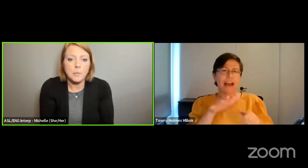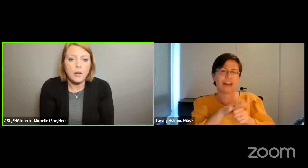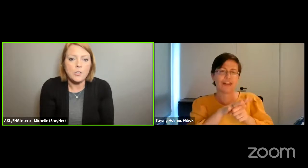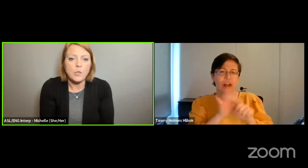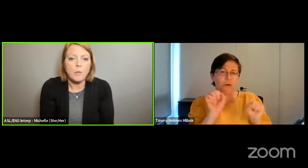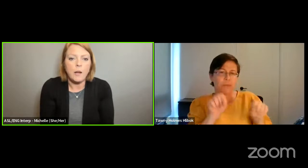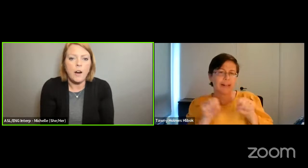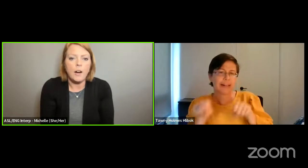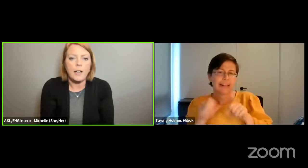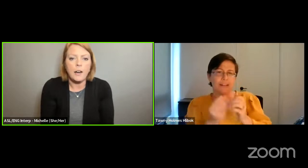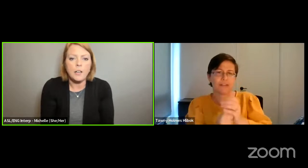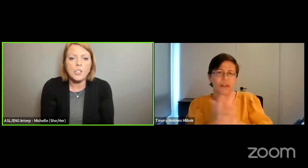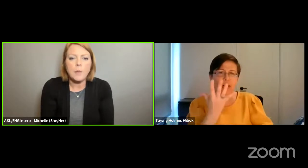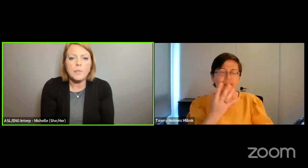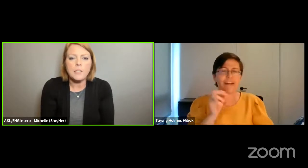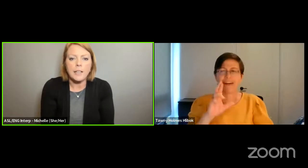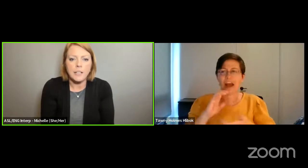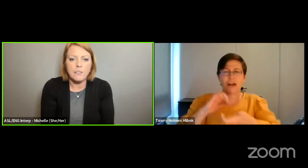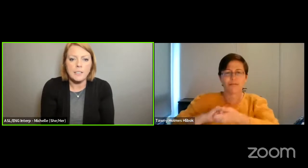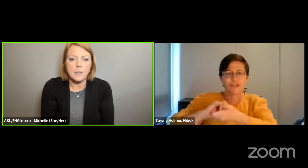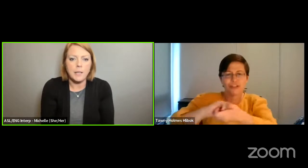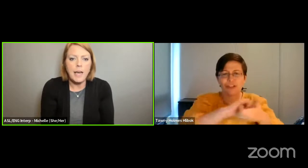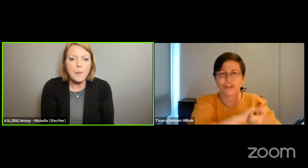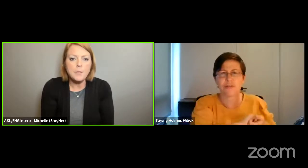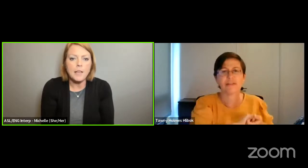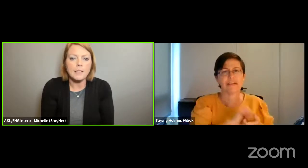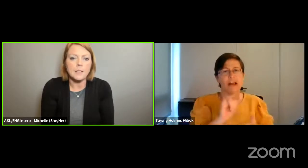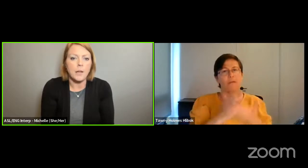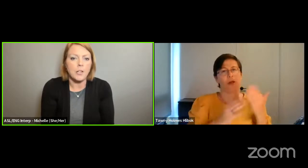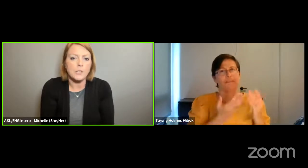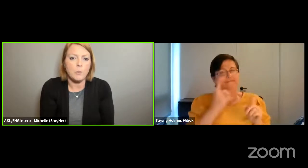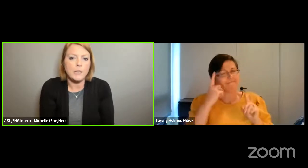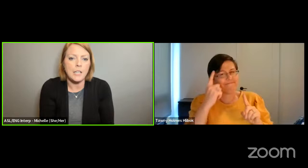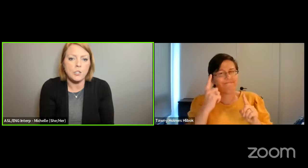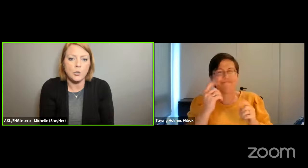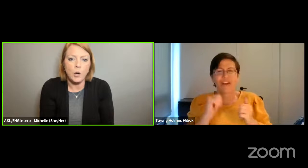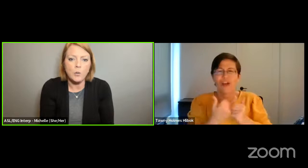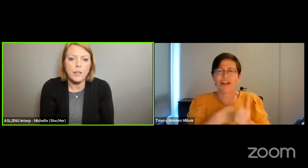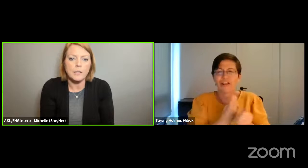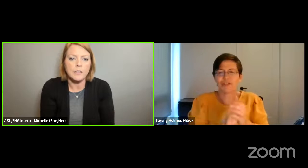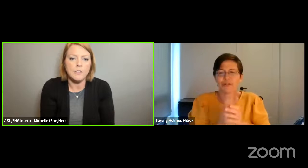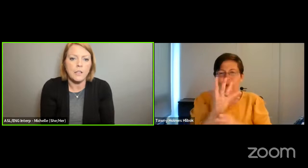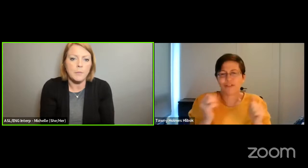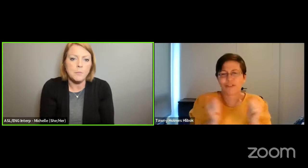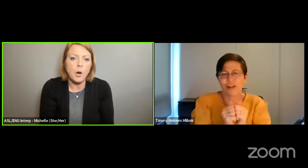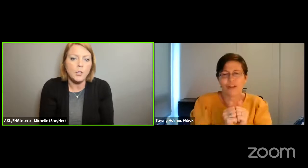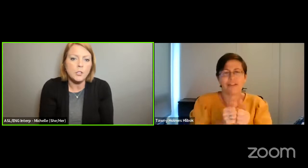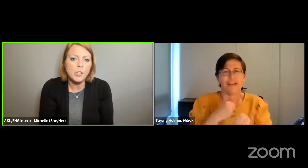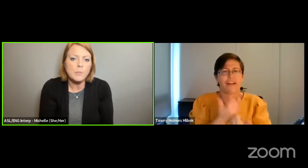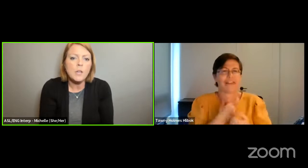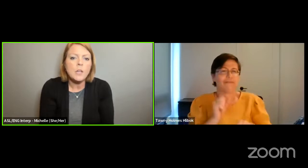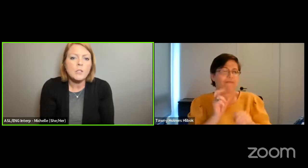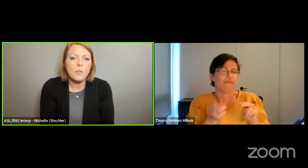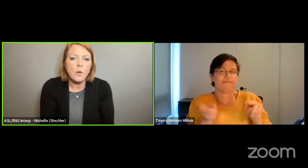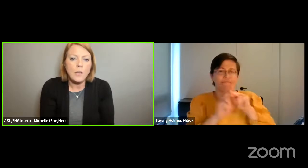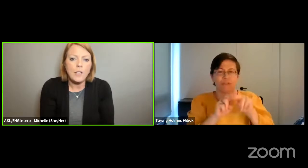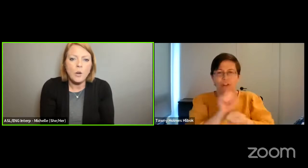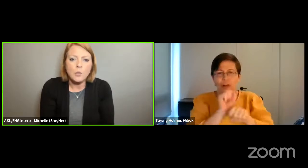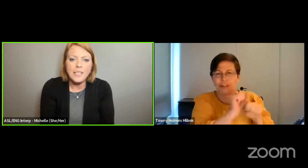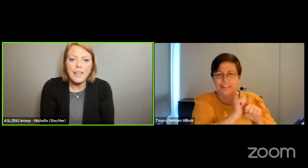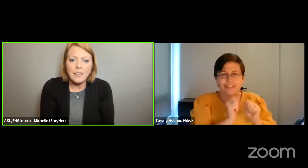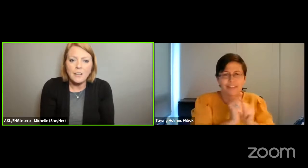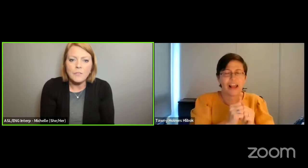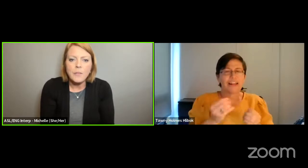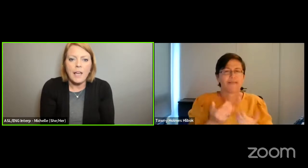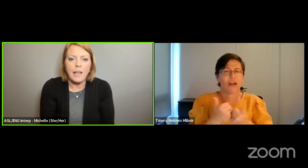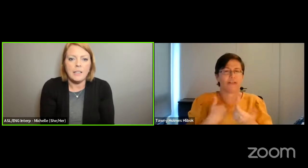education system in Arizona, but our job is to identify some gaps and some areas for potential growth and to develop these partnerships so that we can